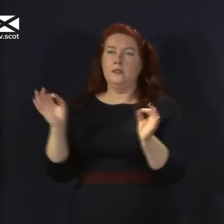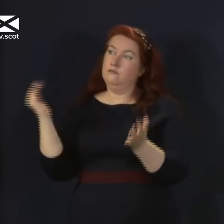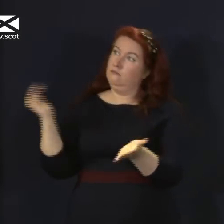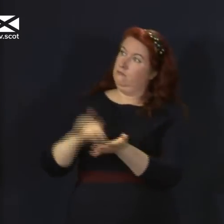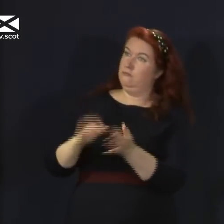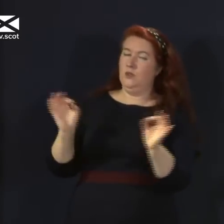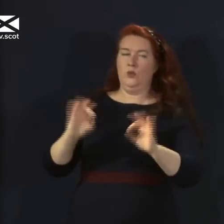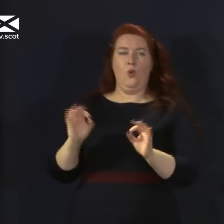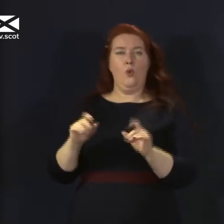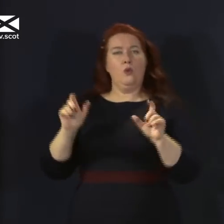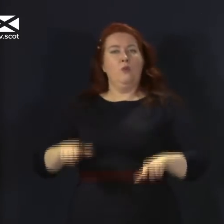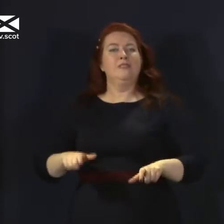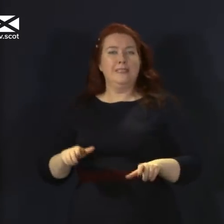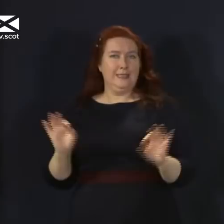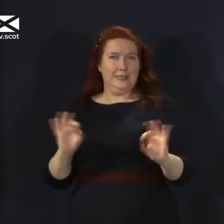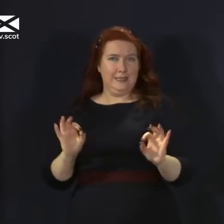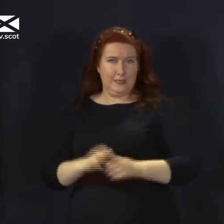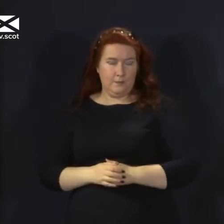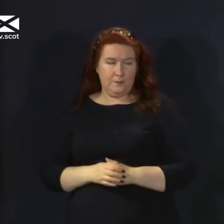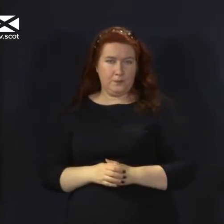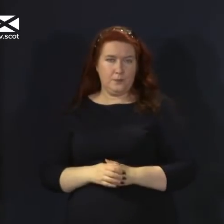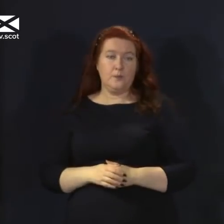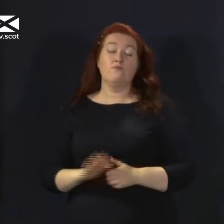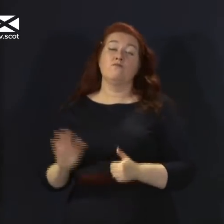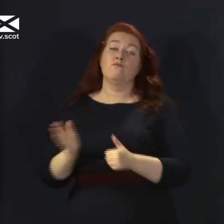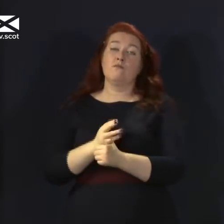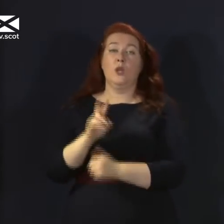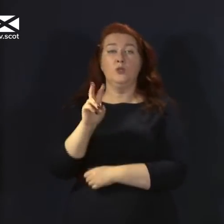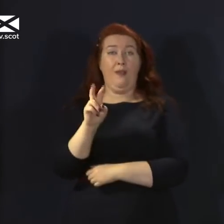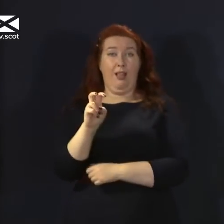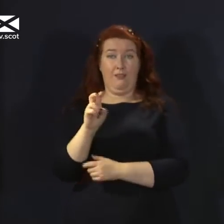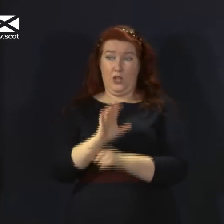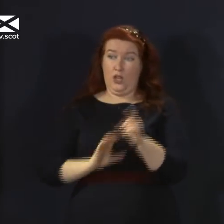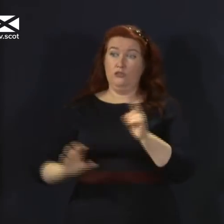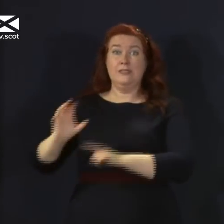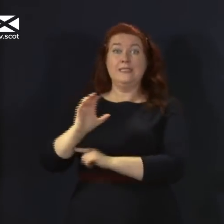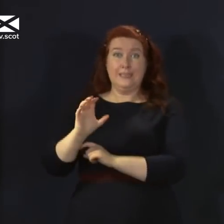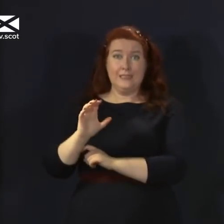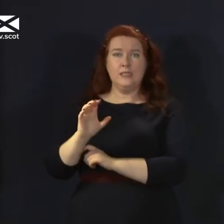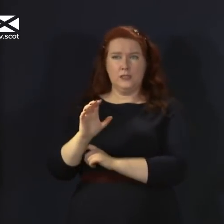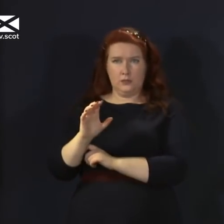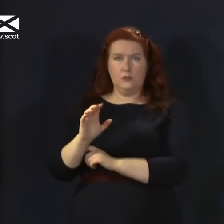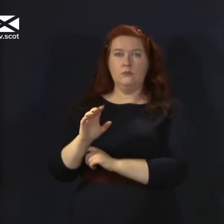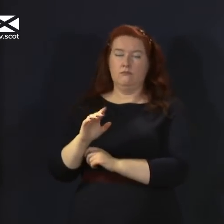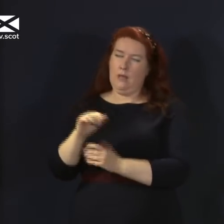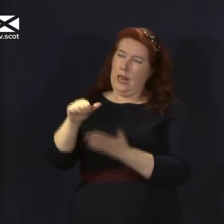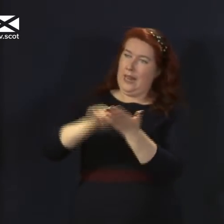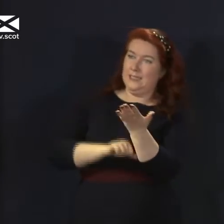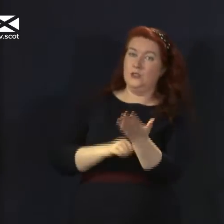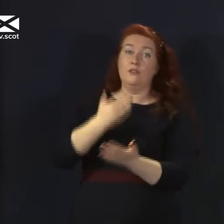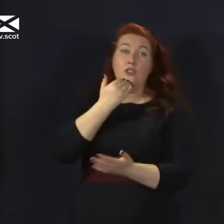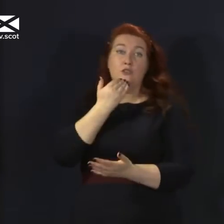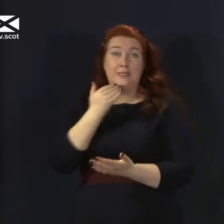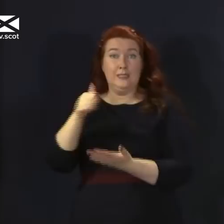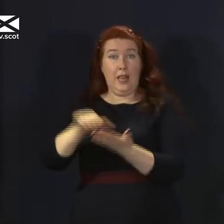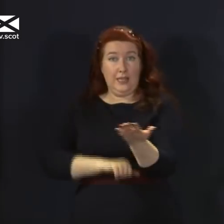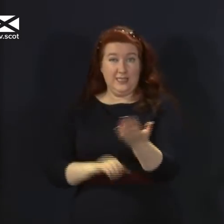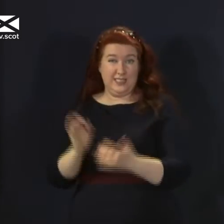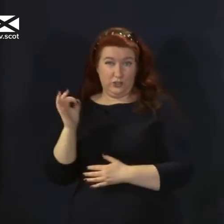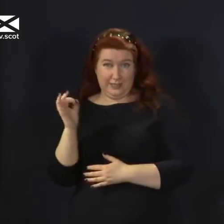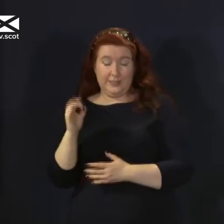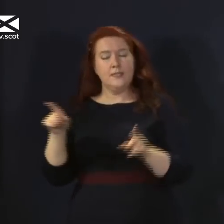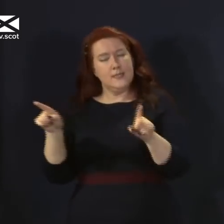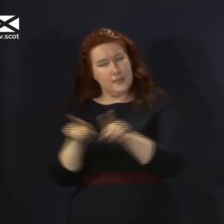that lightly. But I can confirm that initially the 12 countries and territories on the green list will be the same as those announced